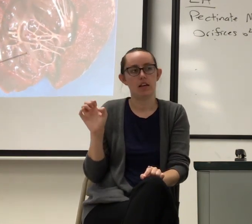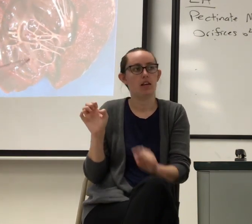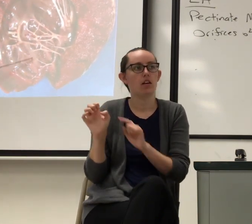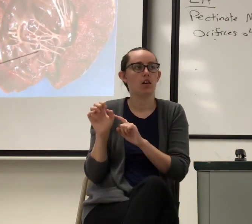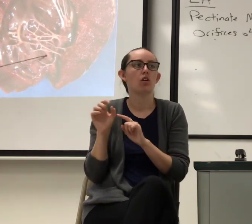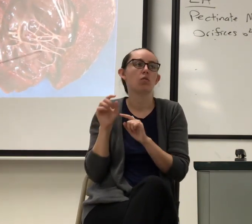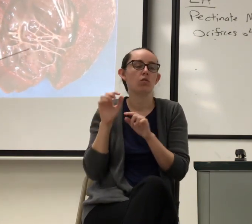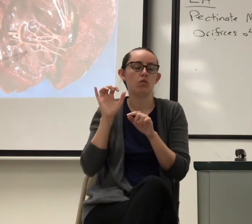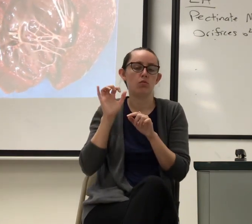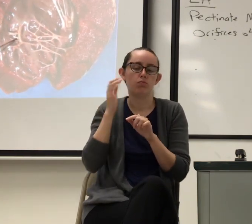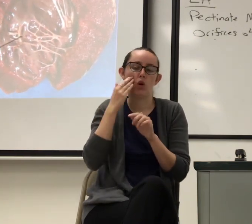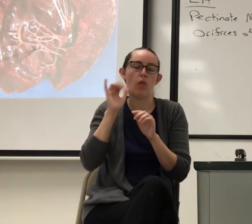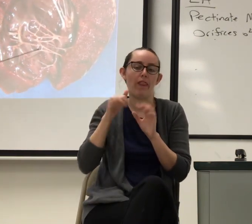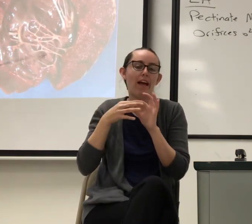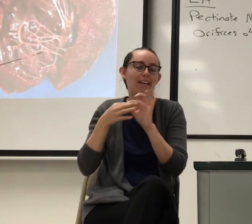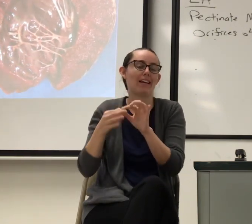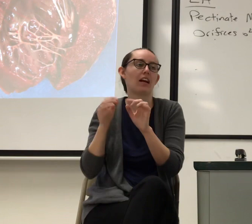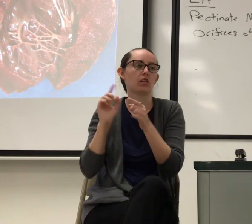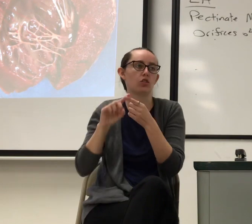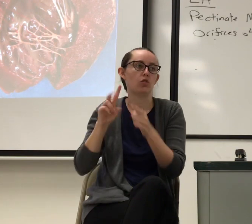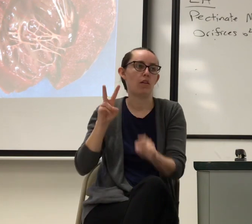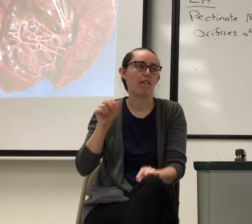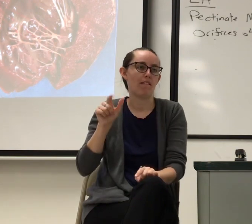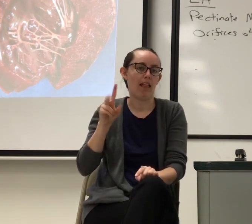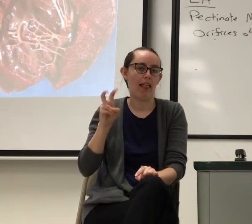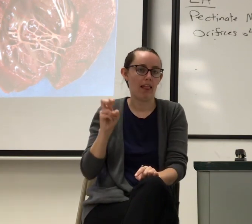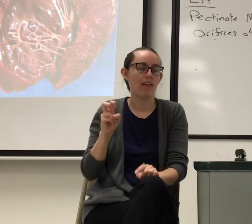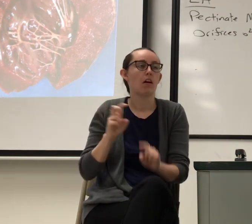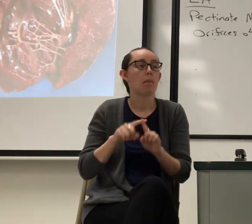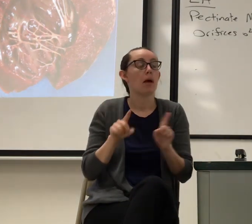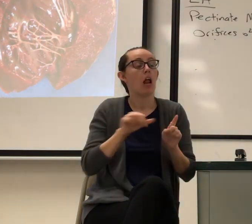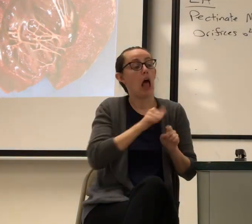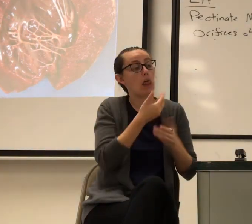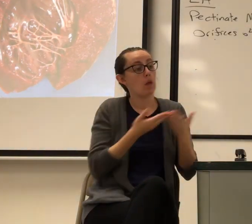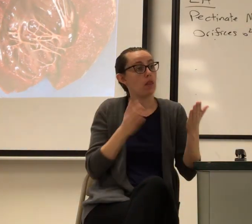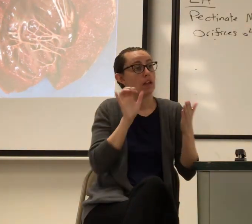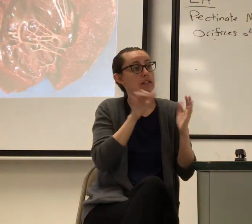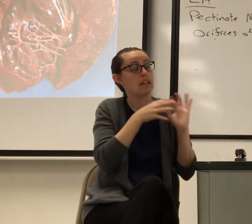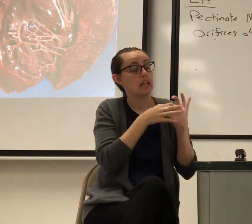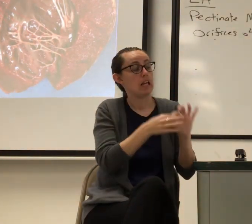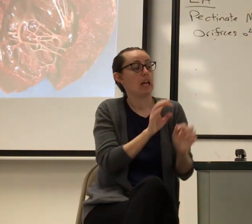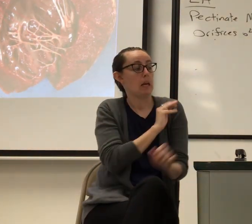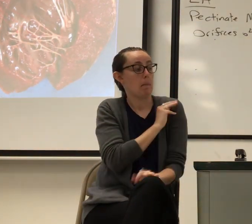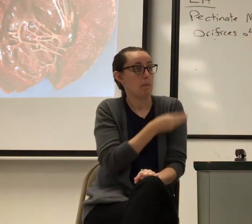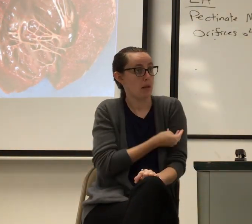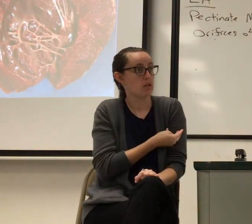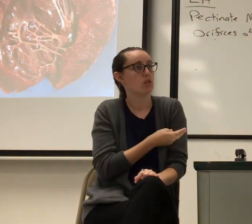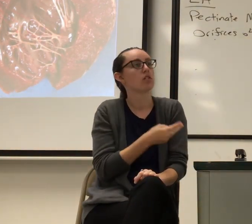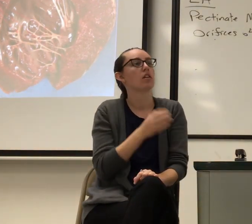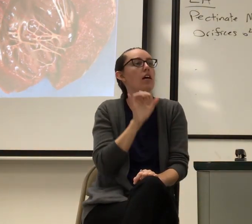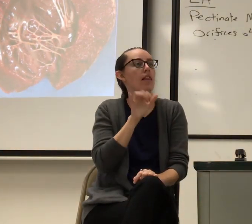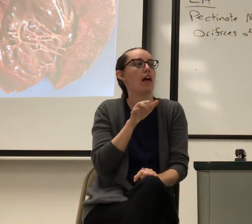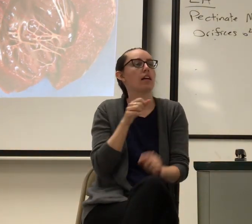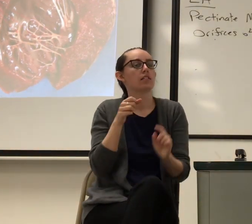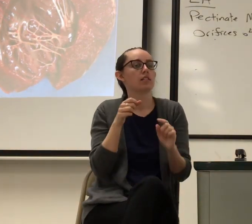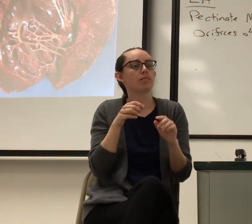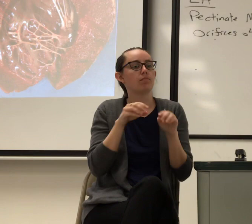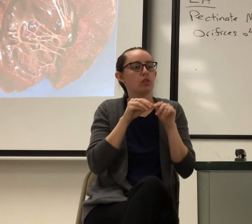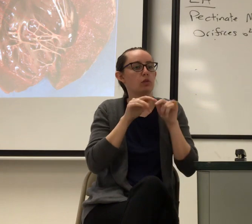the muscle bundles, that's spreading the electrical signal throughout the ventricles to make it pump